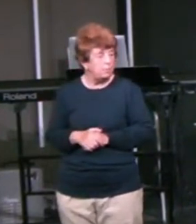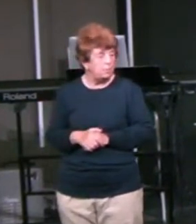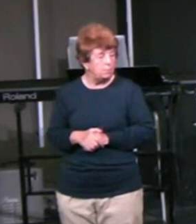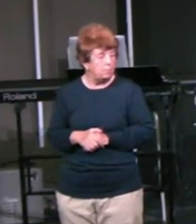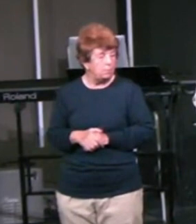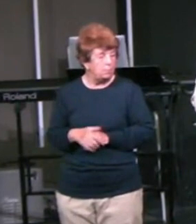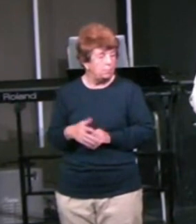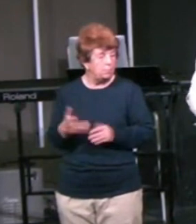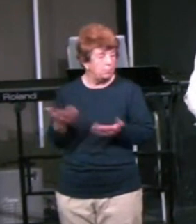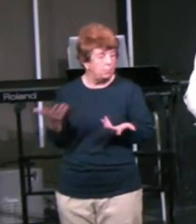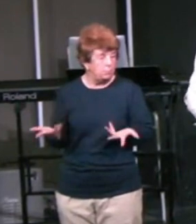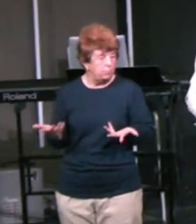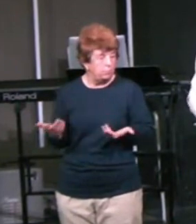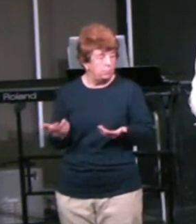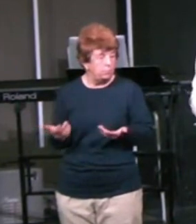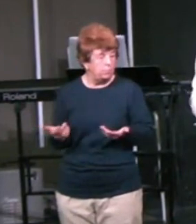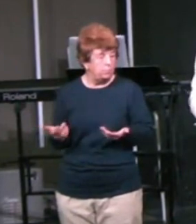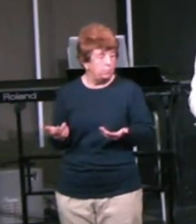Well,